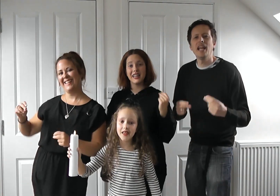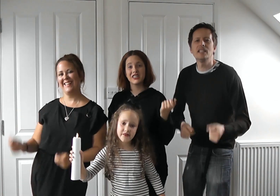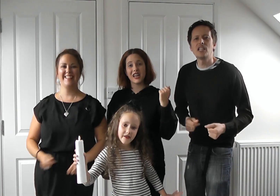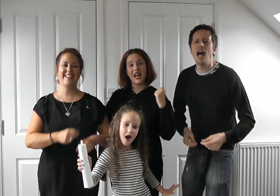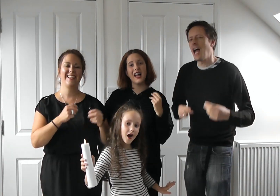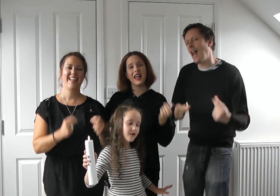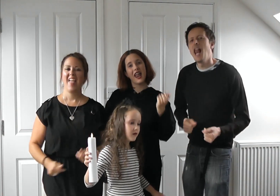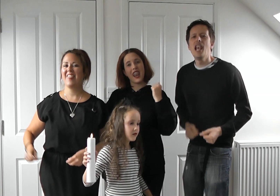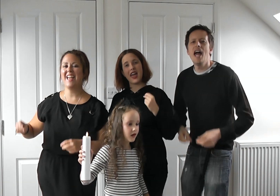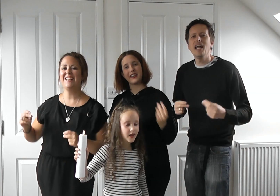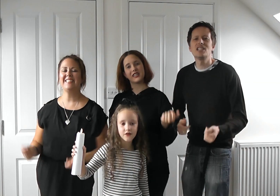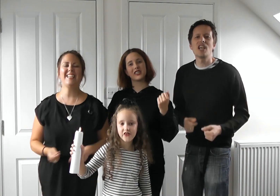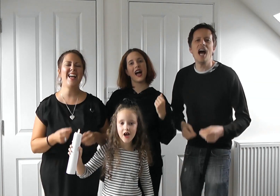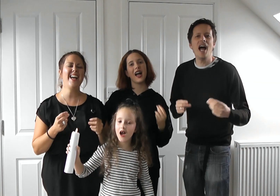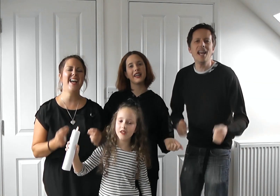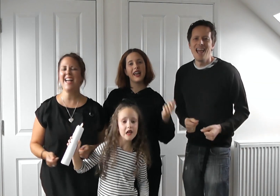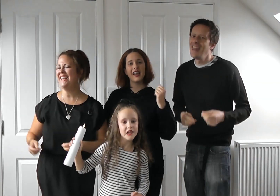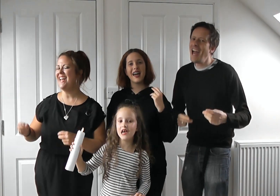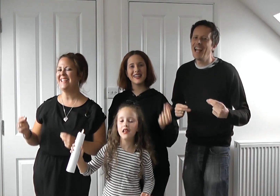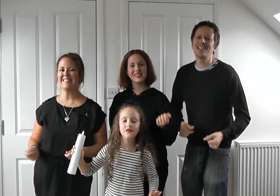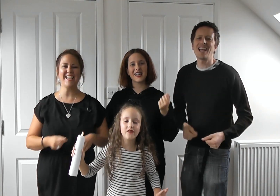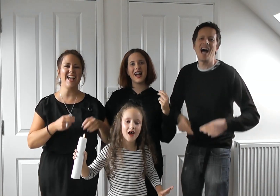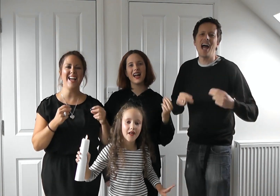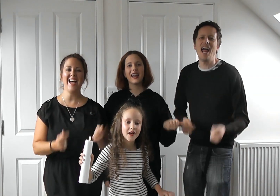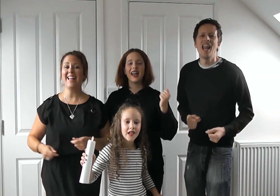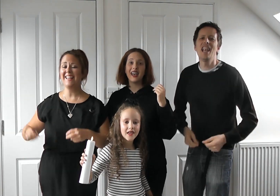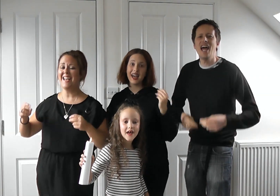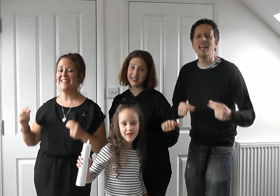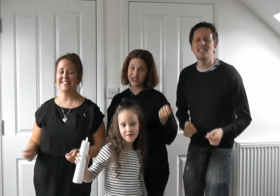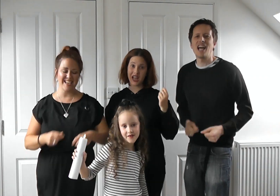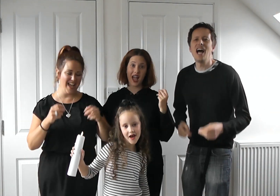it shine. Let it shine, let it shine, let it